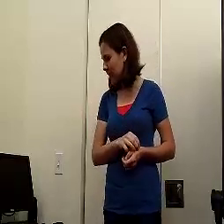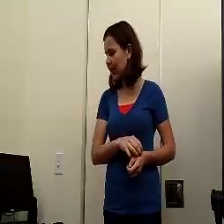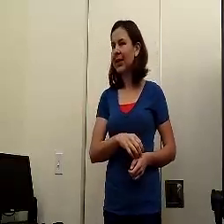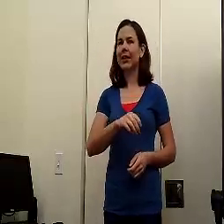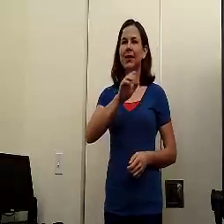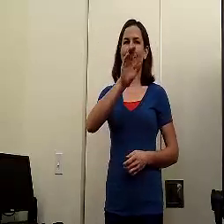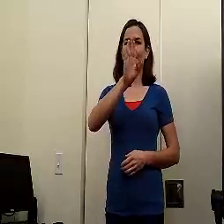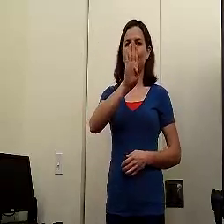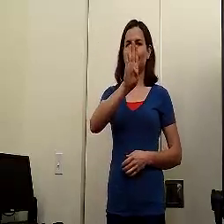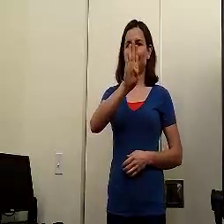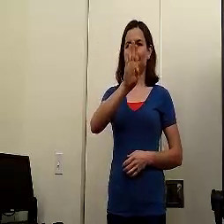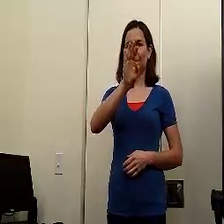word.